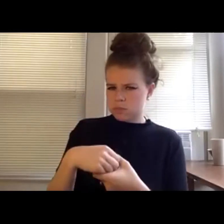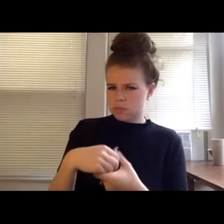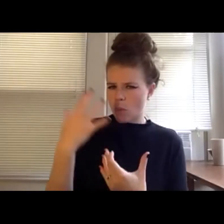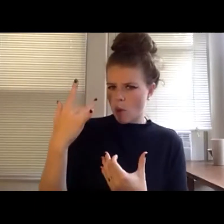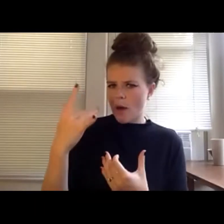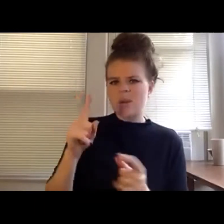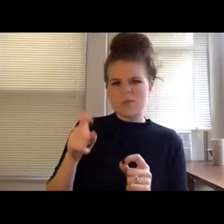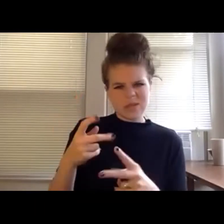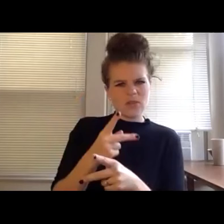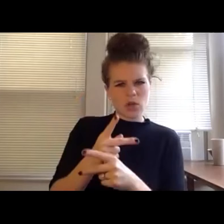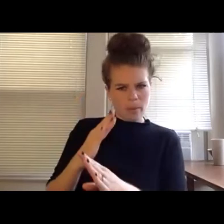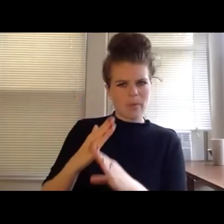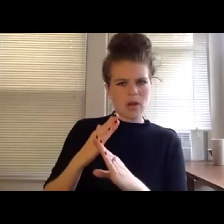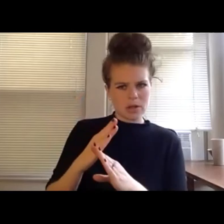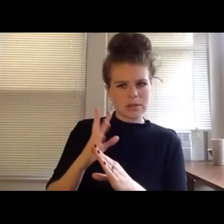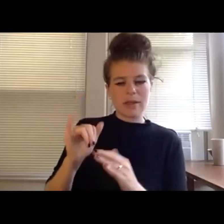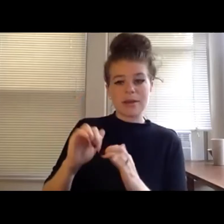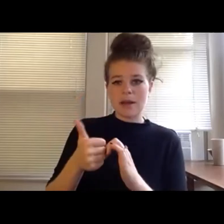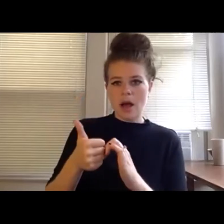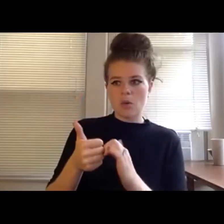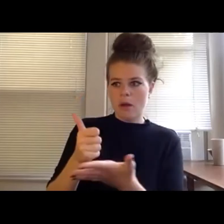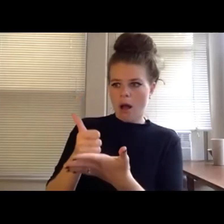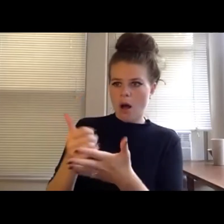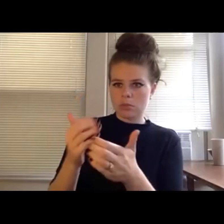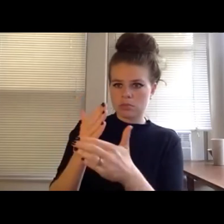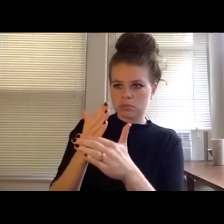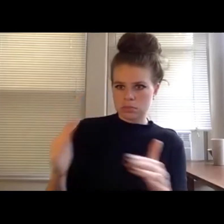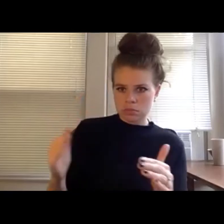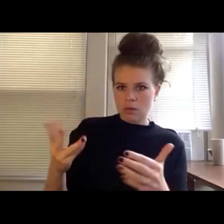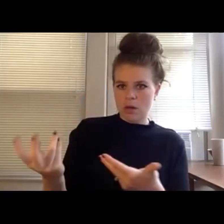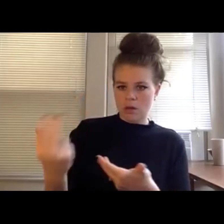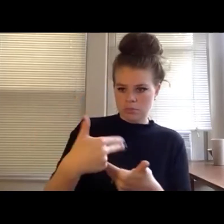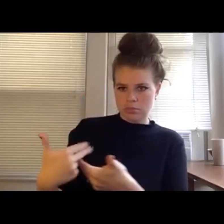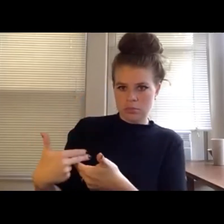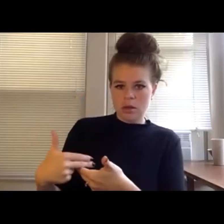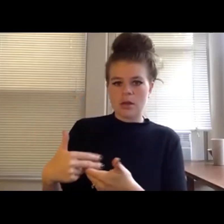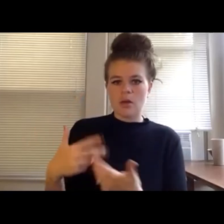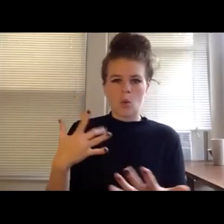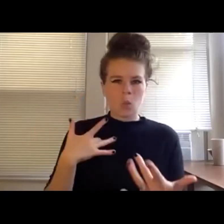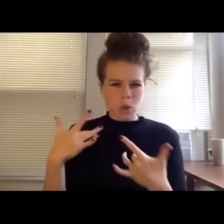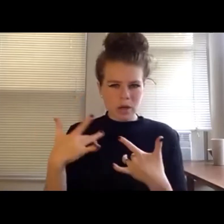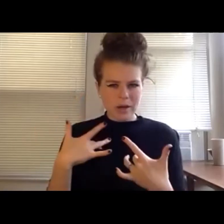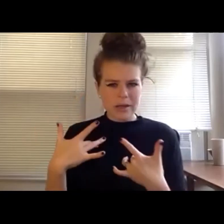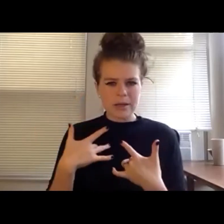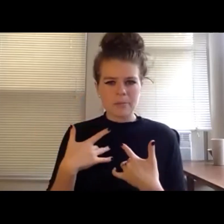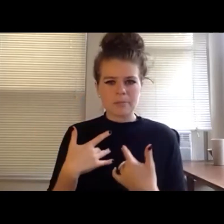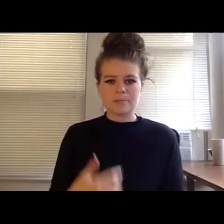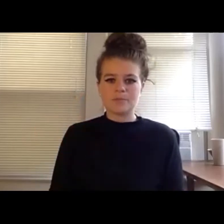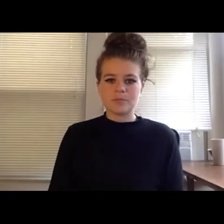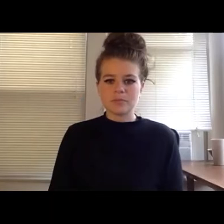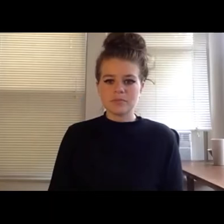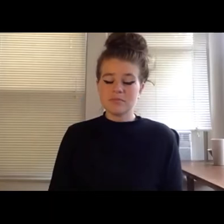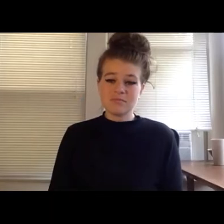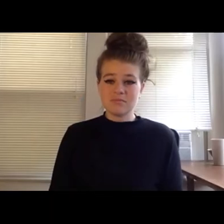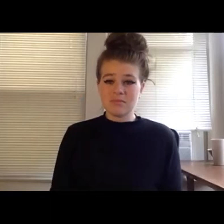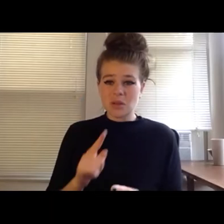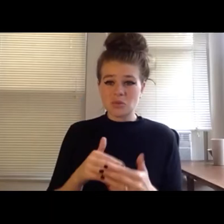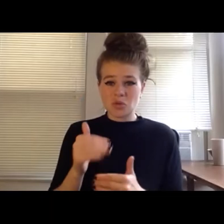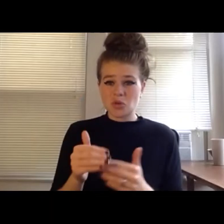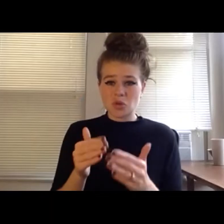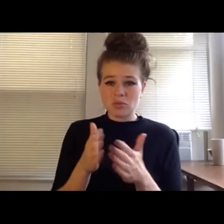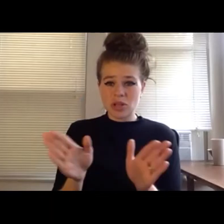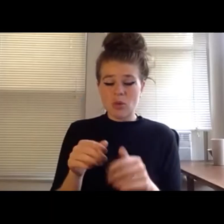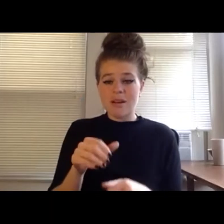how we move the field forward. And we are worried that these new results are actually not generalizable to people who are not